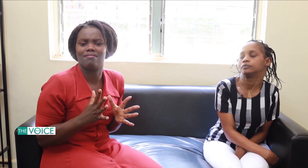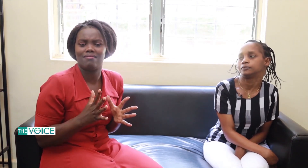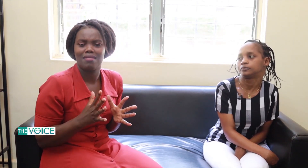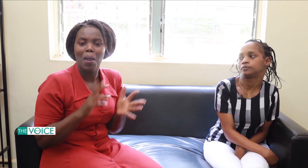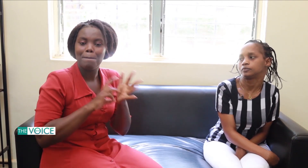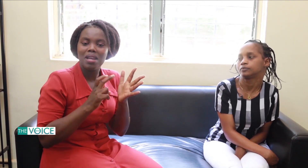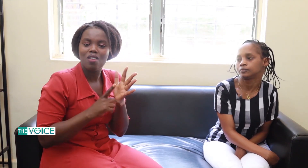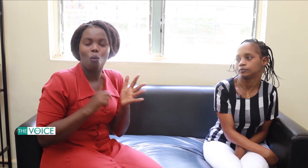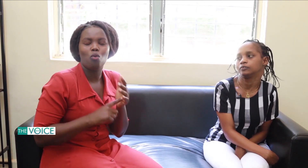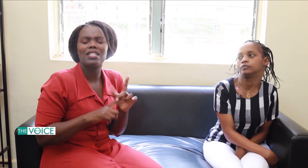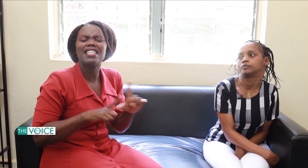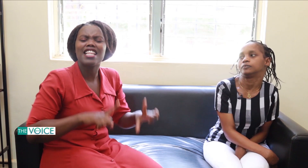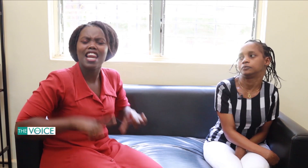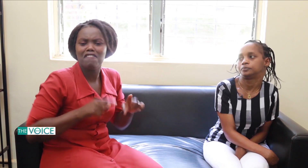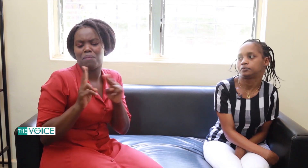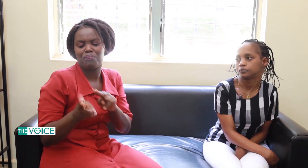She's a student.